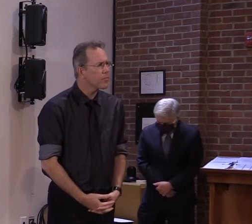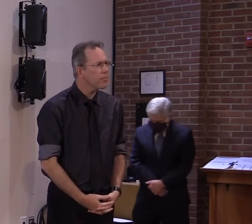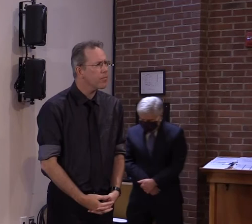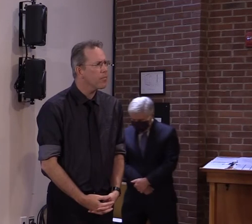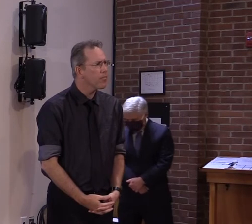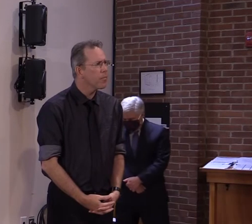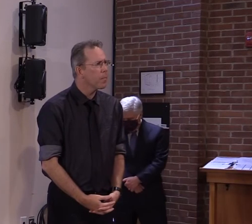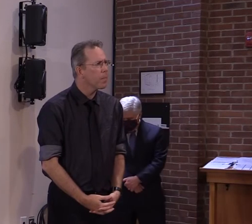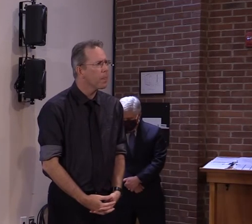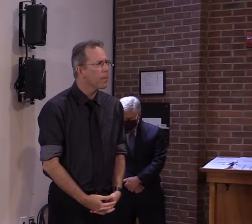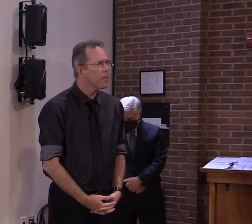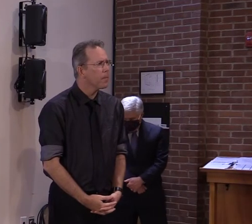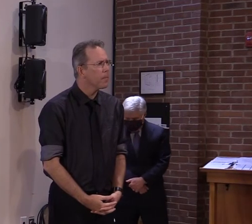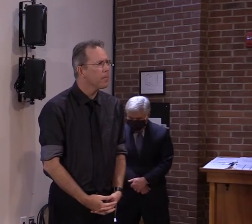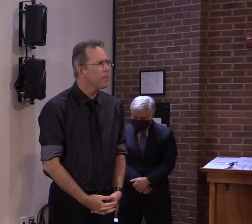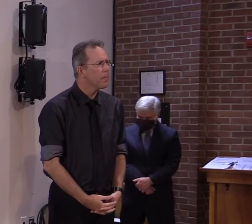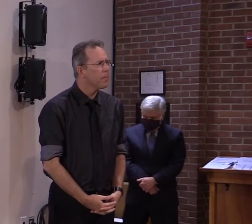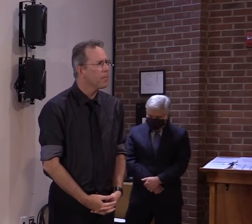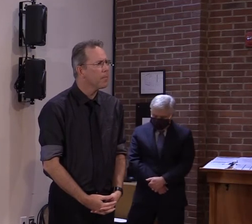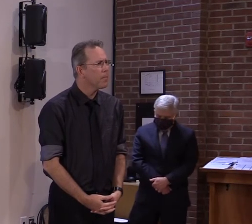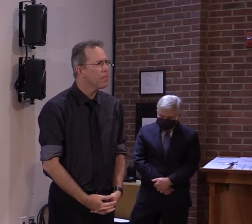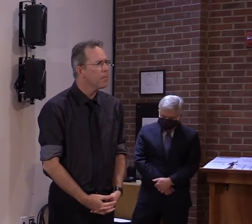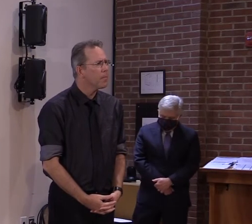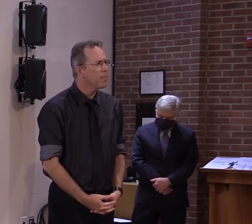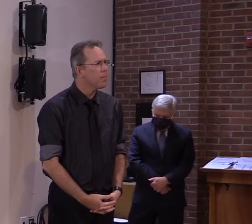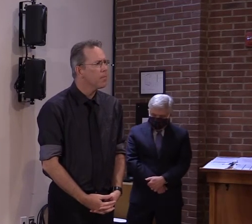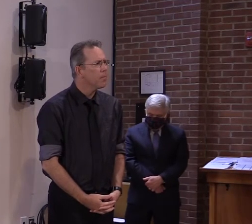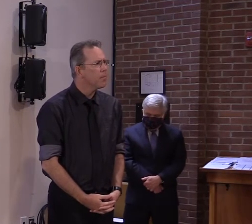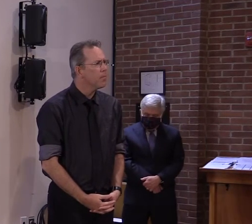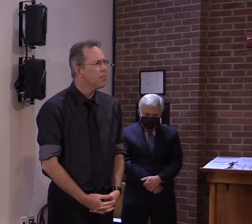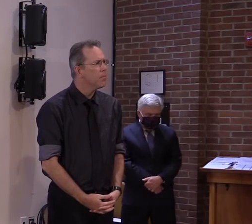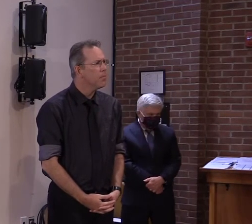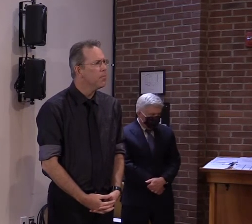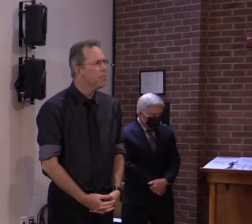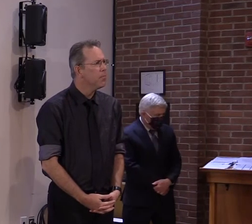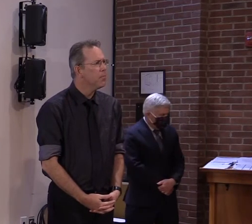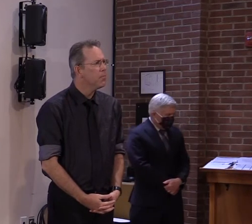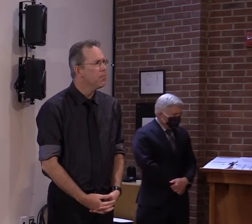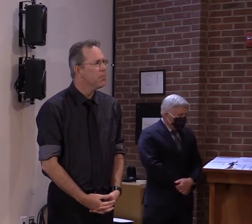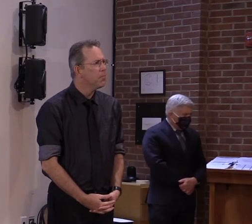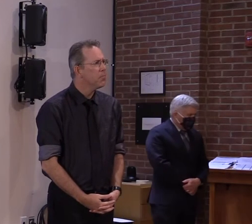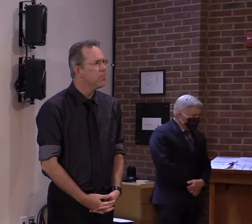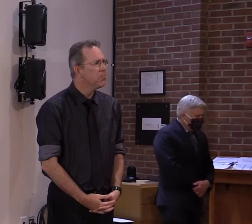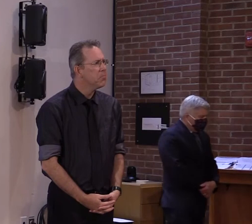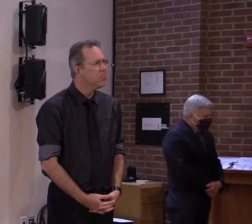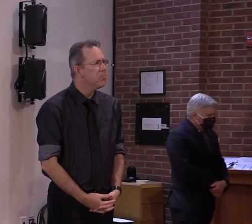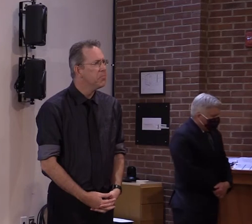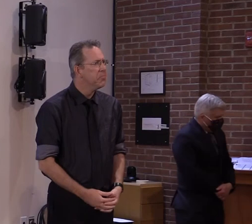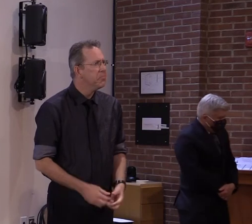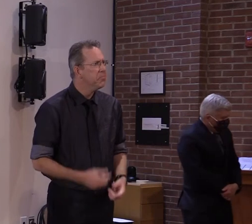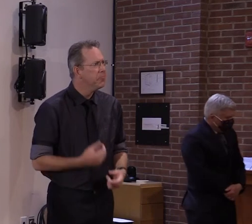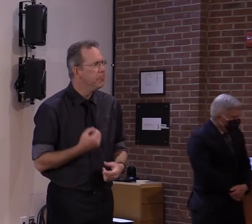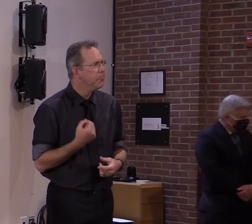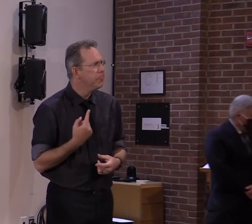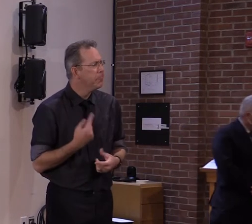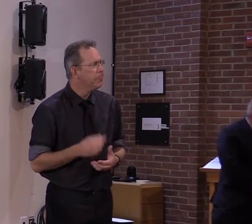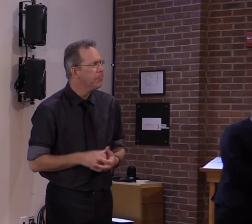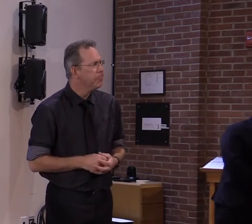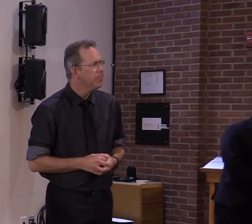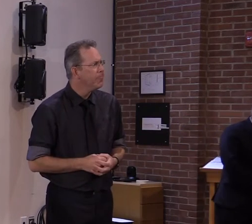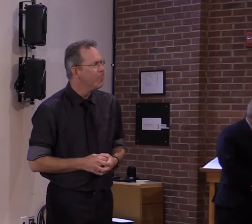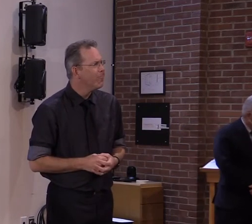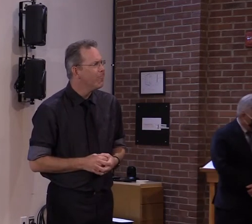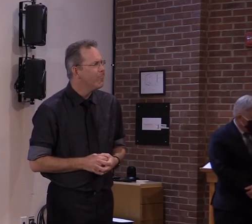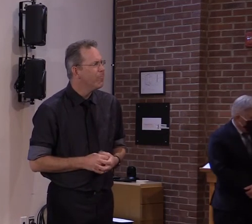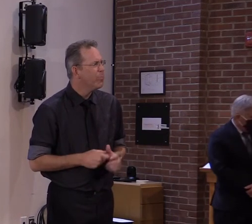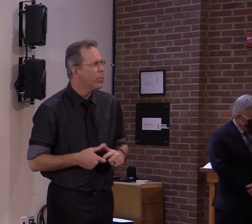what he felt like was the real unemployment rate given the methodology issues you have. And also maybe he can explain, again, why the